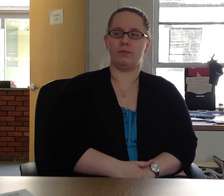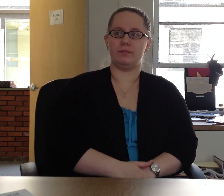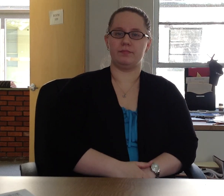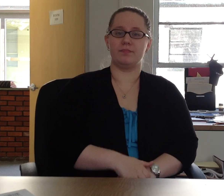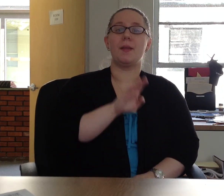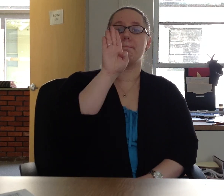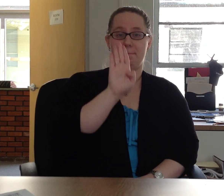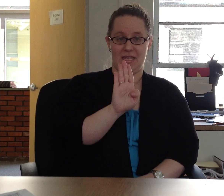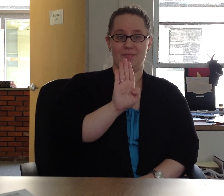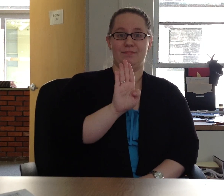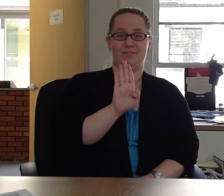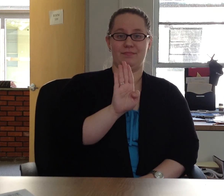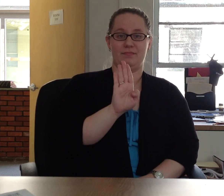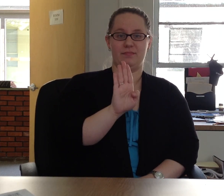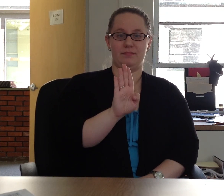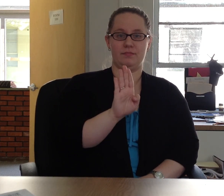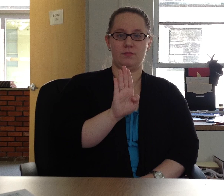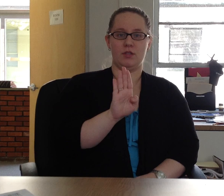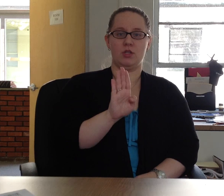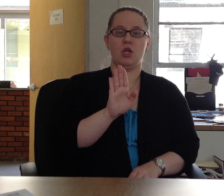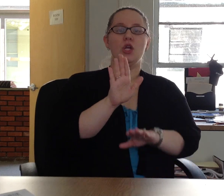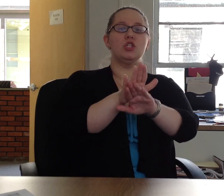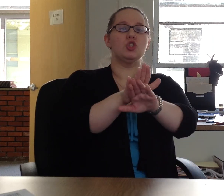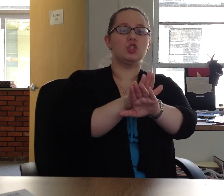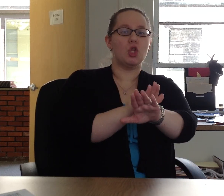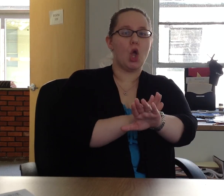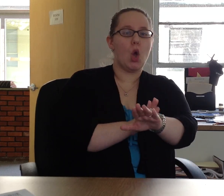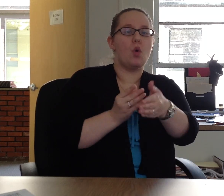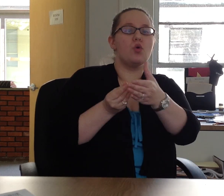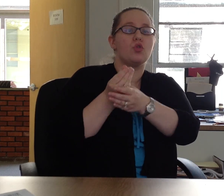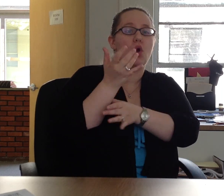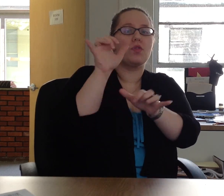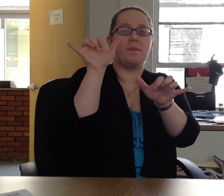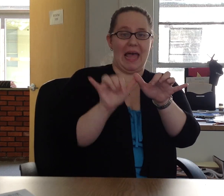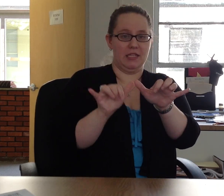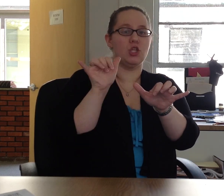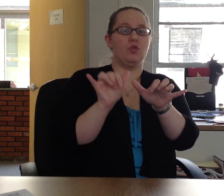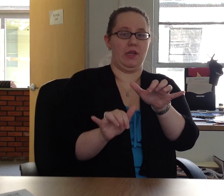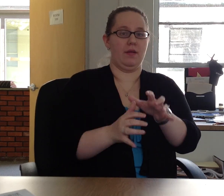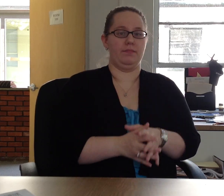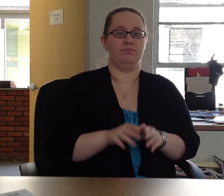B. Slow the growth of bacteria.